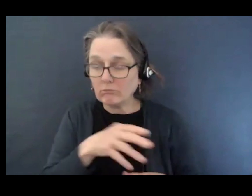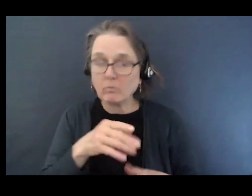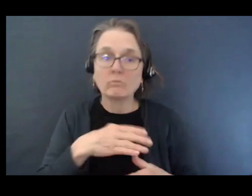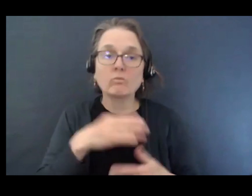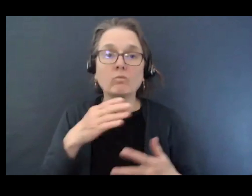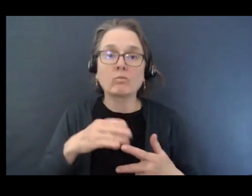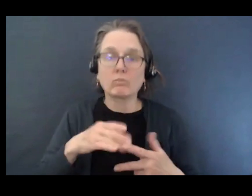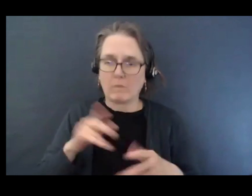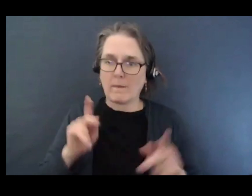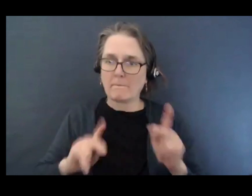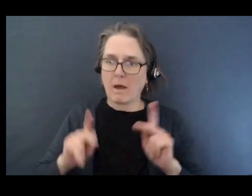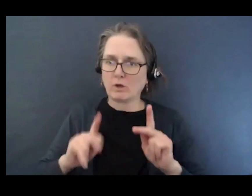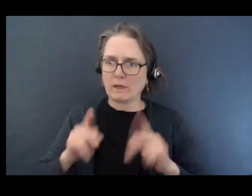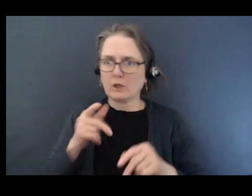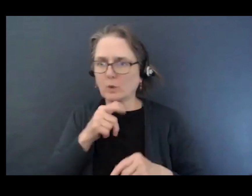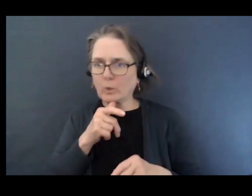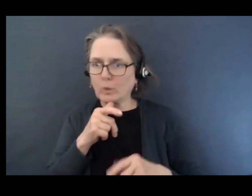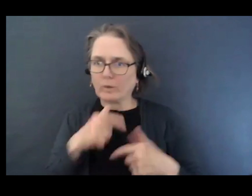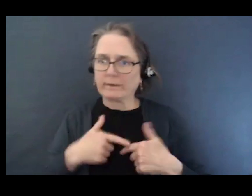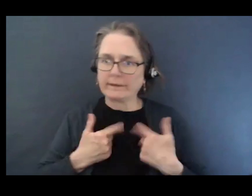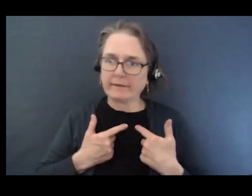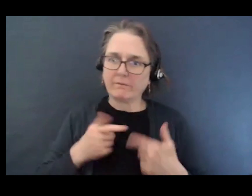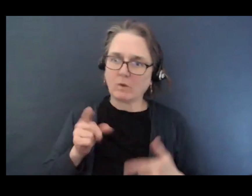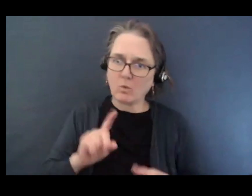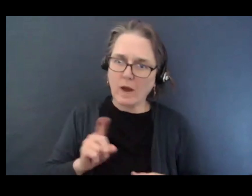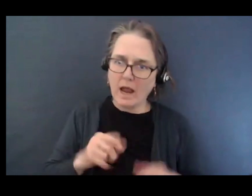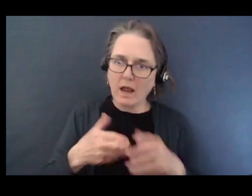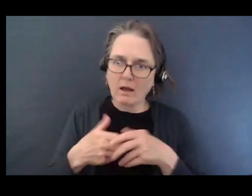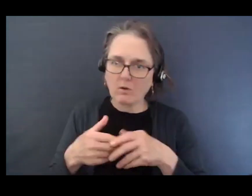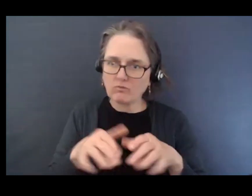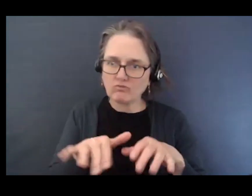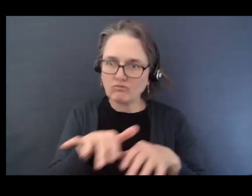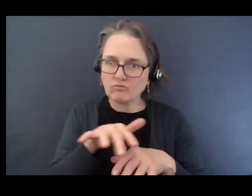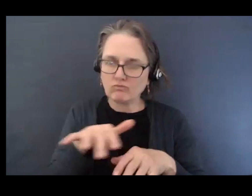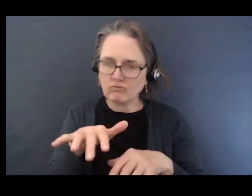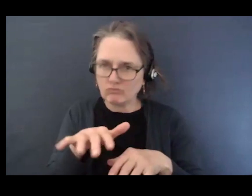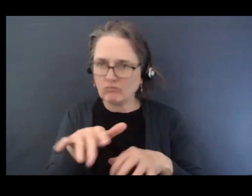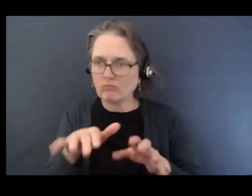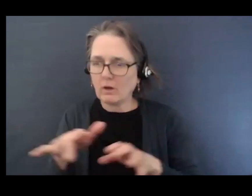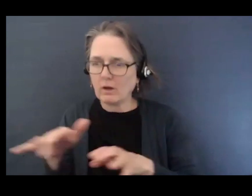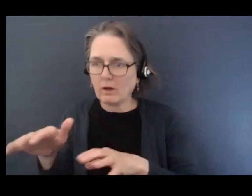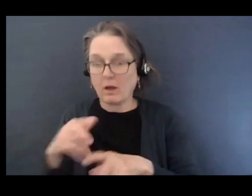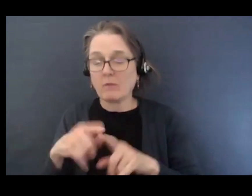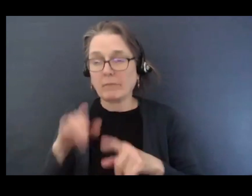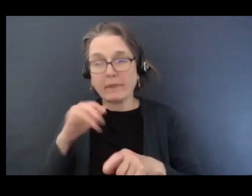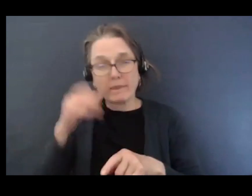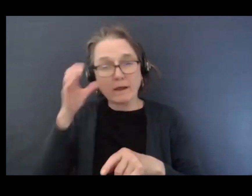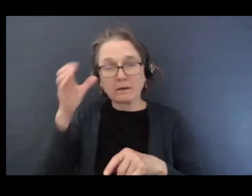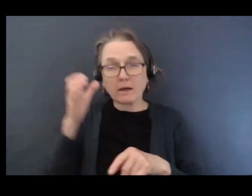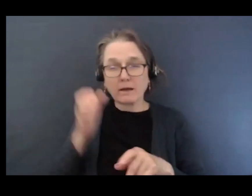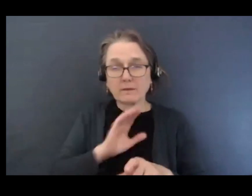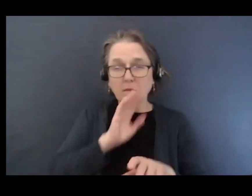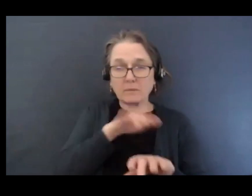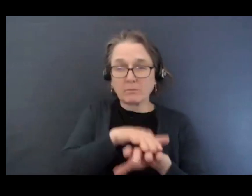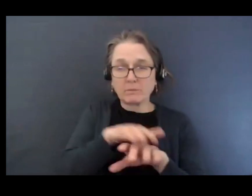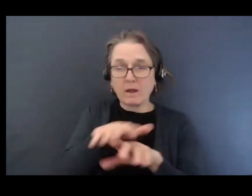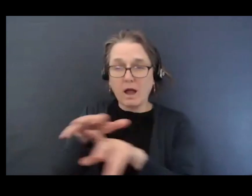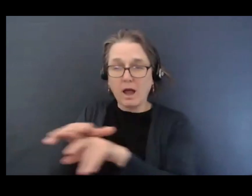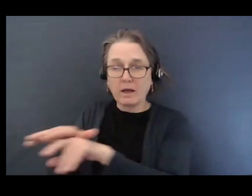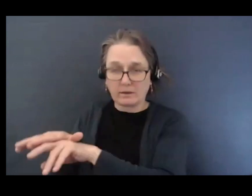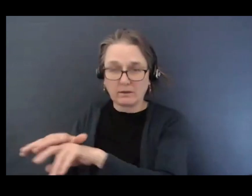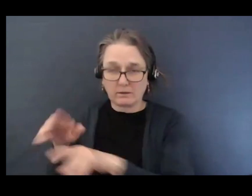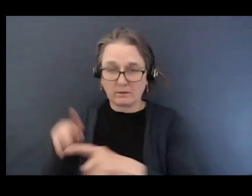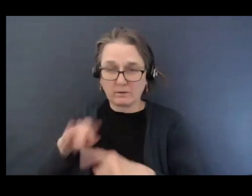I think that I haven't fully thought through, but it seems to me like that concept could be really useful in understanding where are these